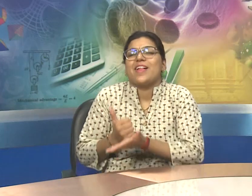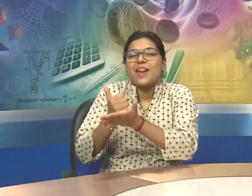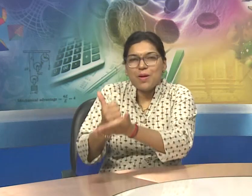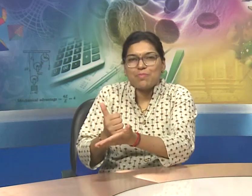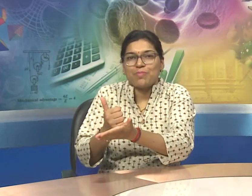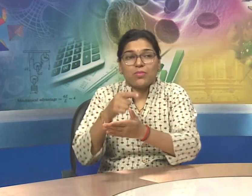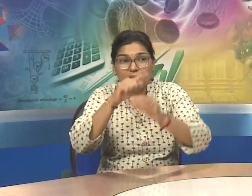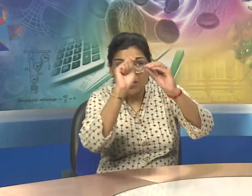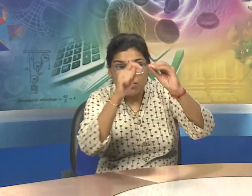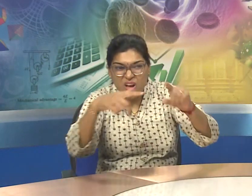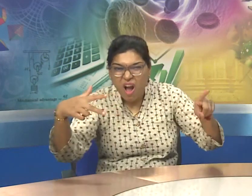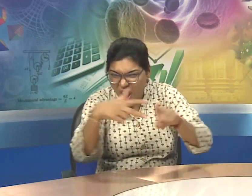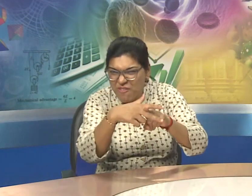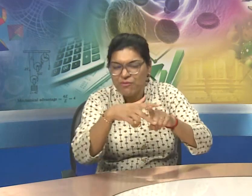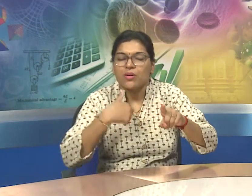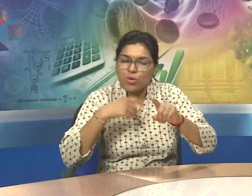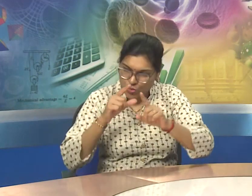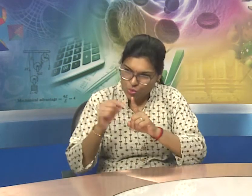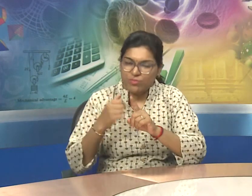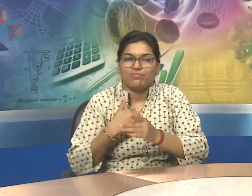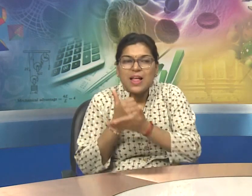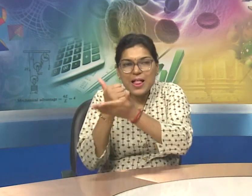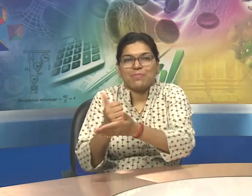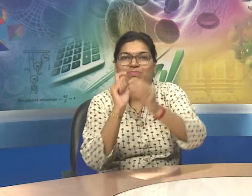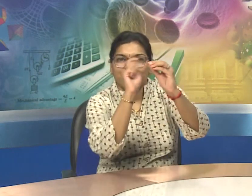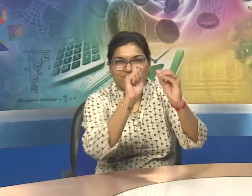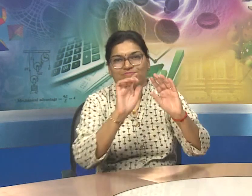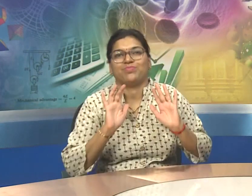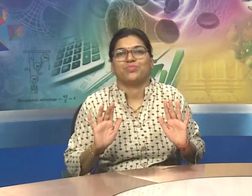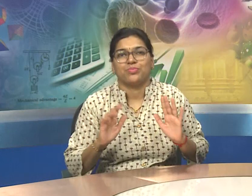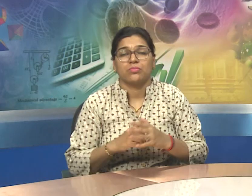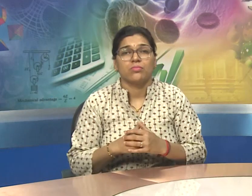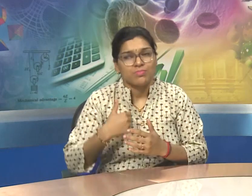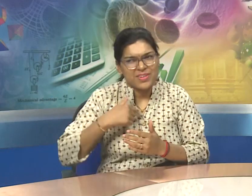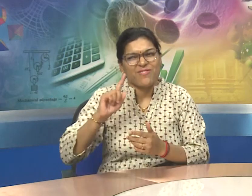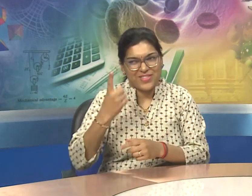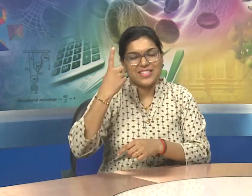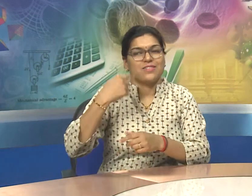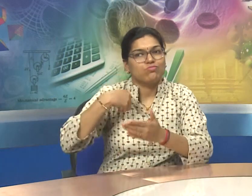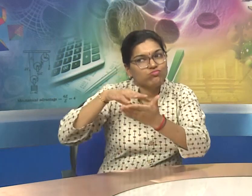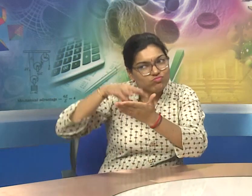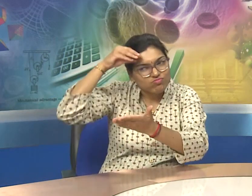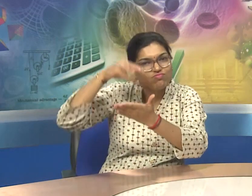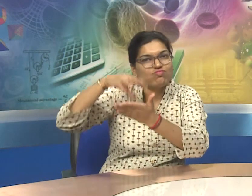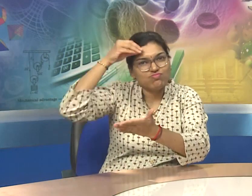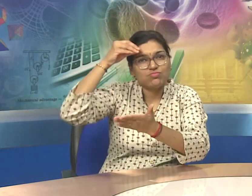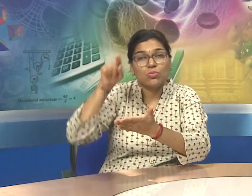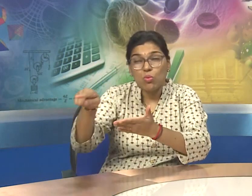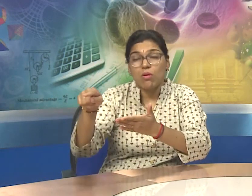Upon keeping the hand on his shoulder, Salim replied, I only want to